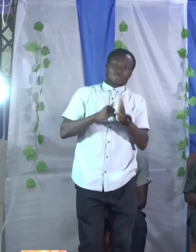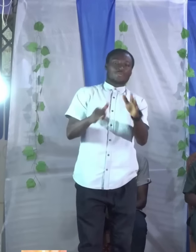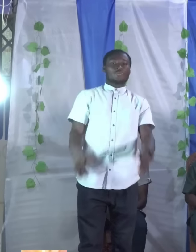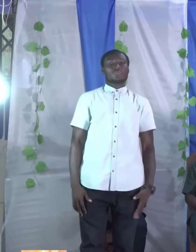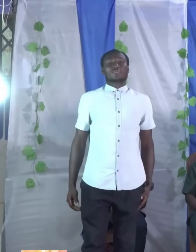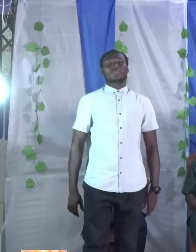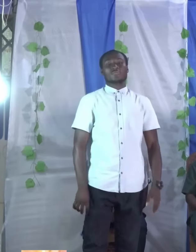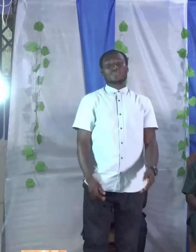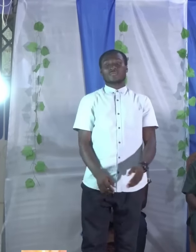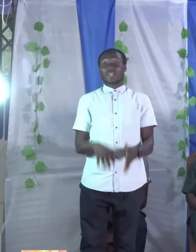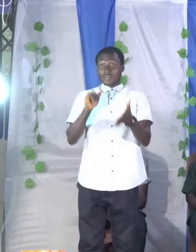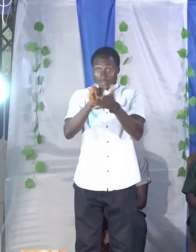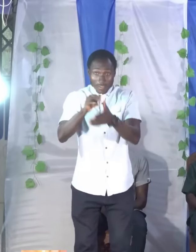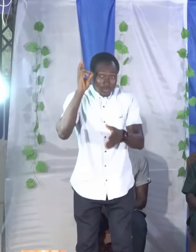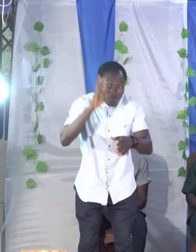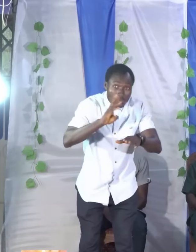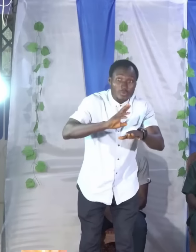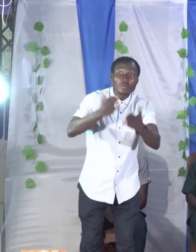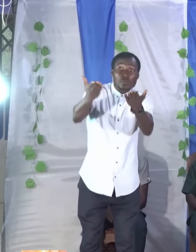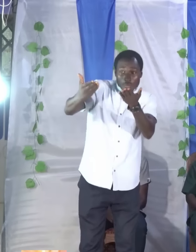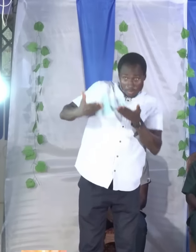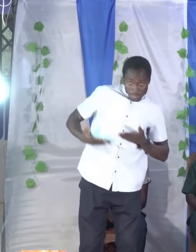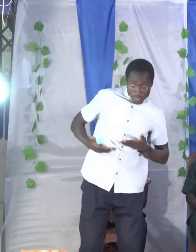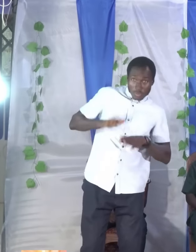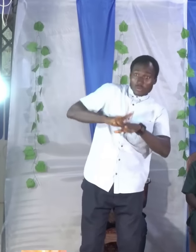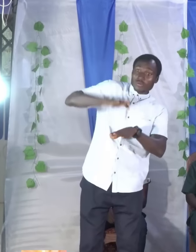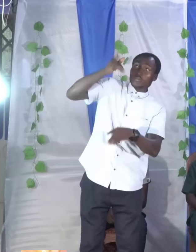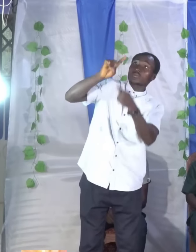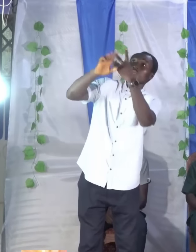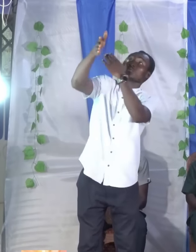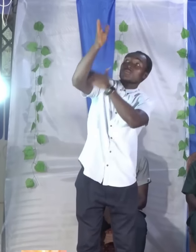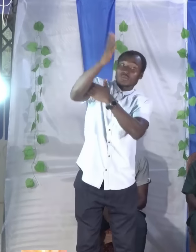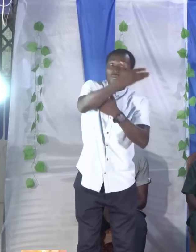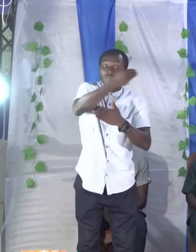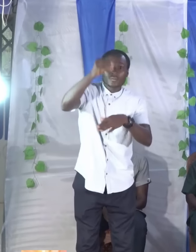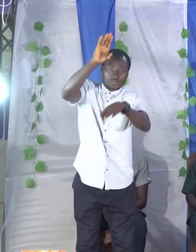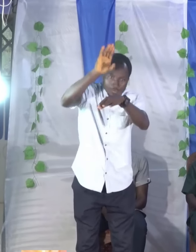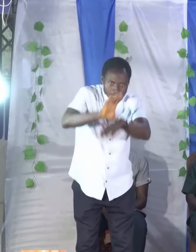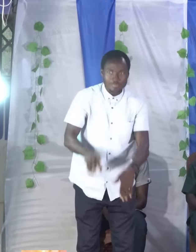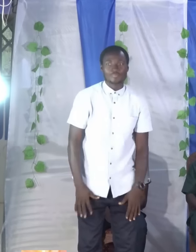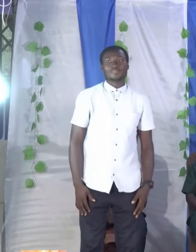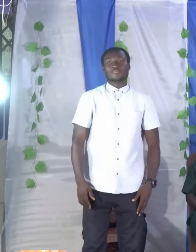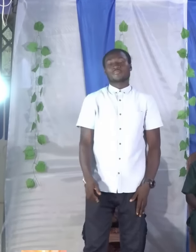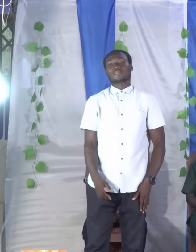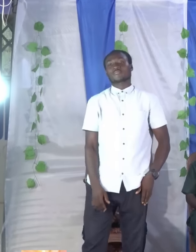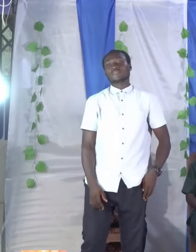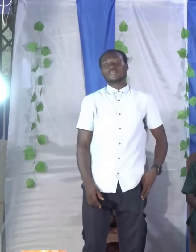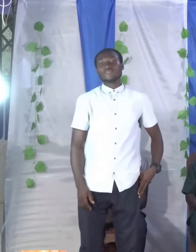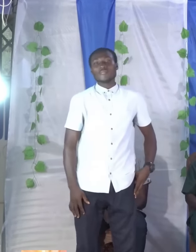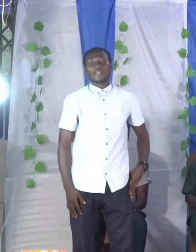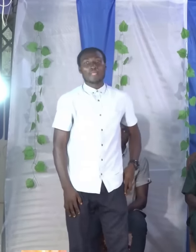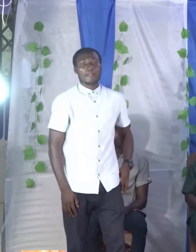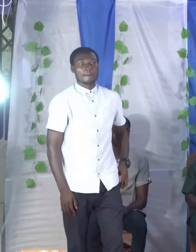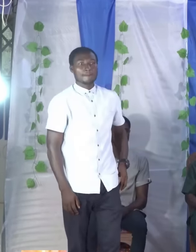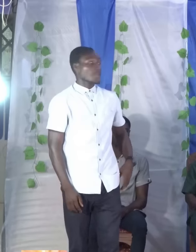edimo mra ntene maba wa no me tro wo mi Facebook ase se bible se ya ma benkum hu ni difa wo ya e ma benkum hu de ni fa ye na nya me